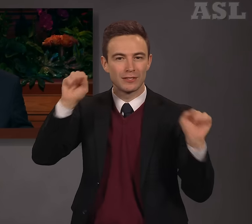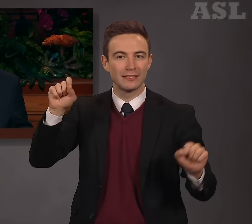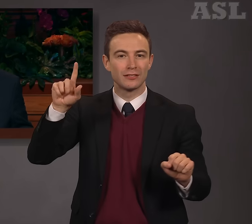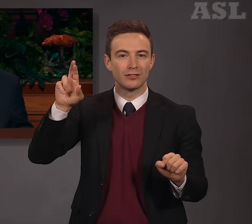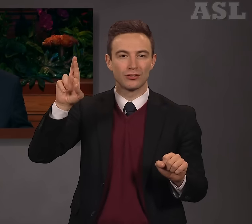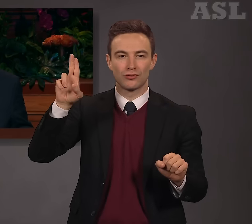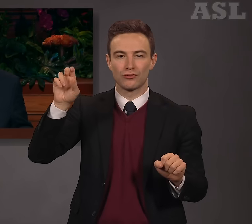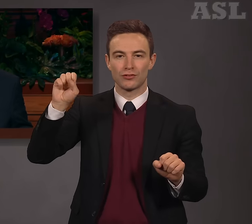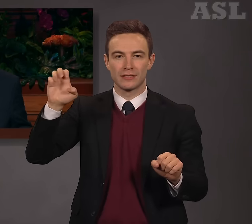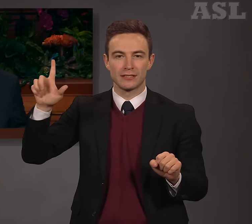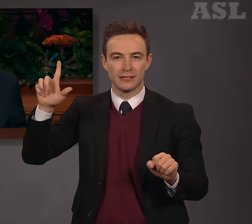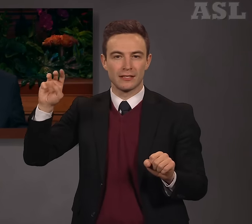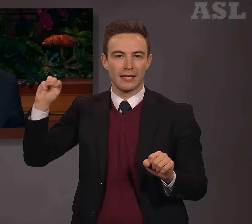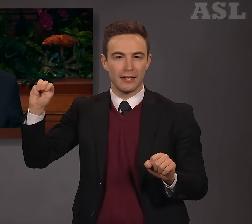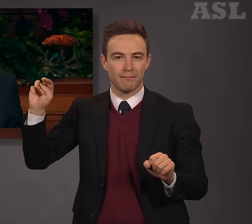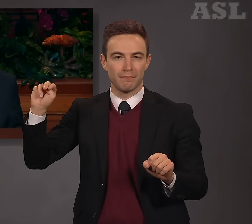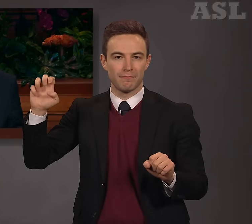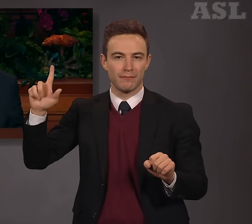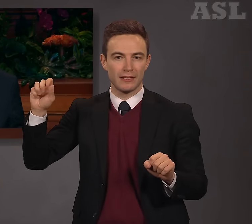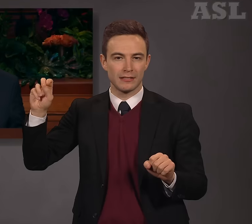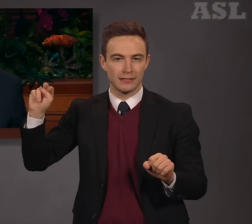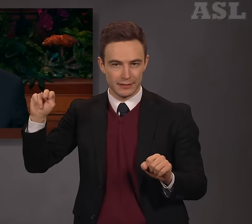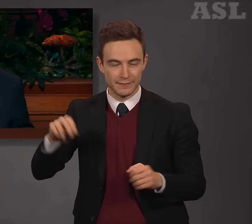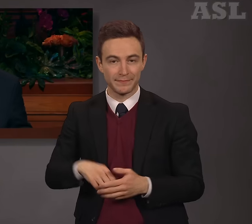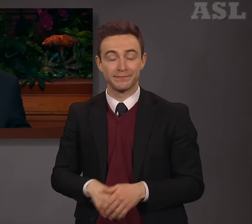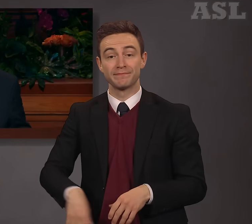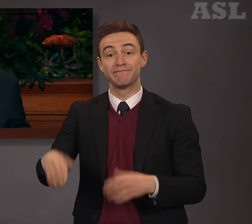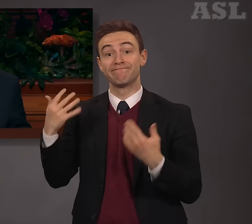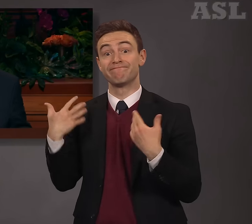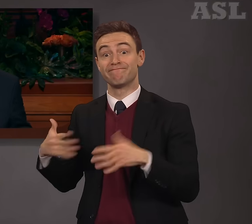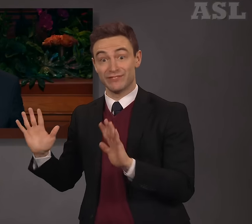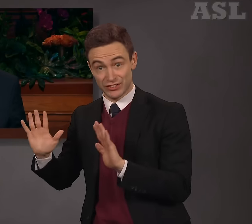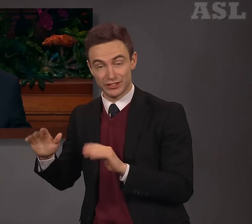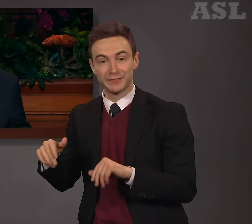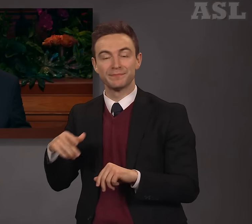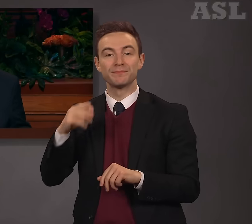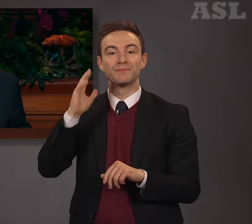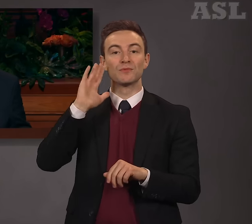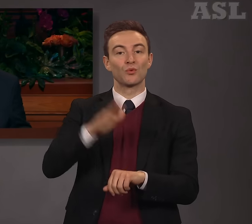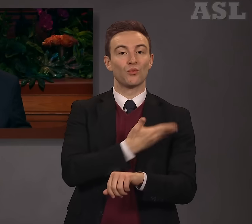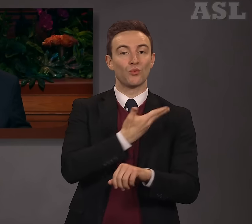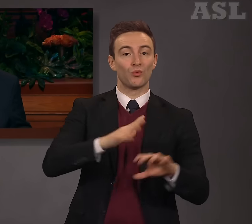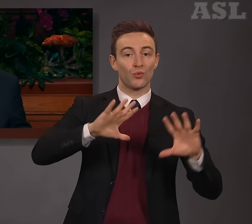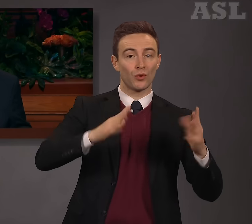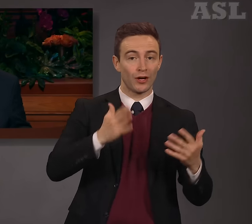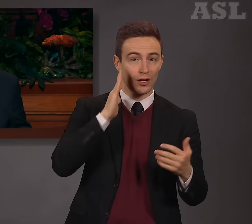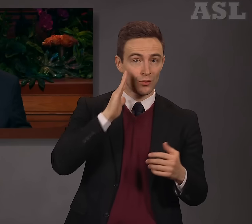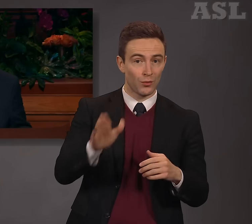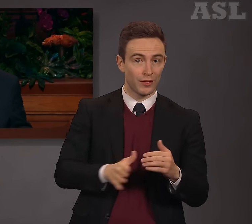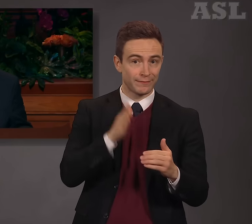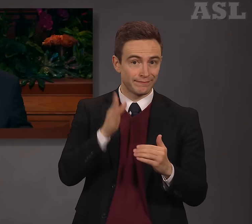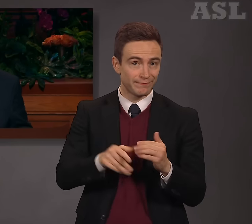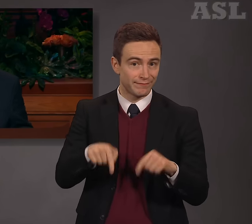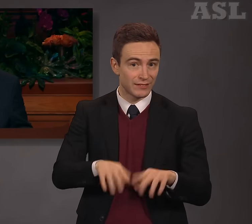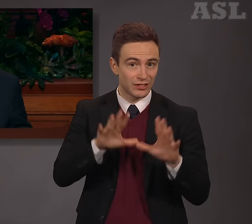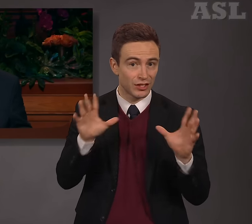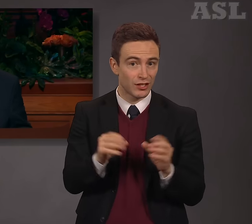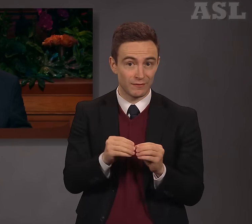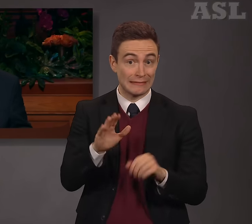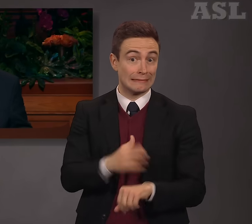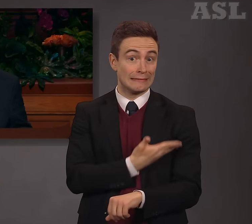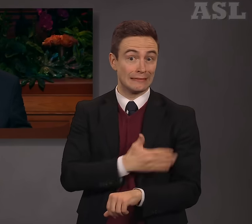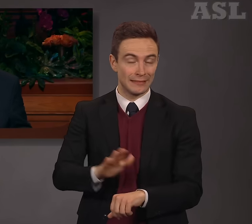Nelson. Following President Nelson's remarks, the choir will close this conference by